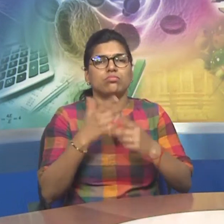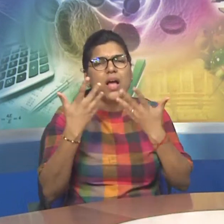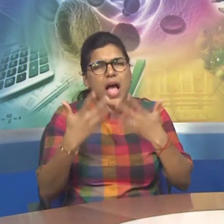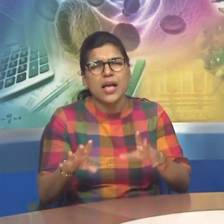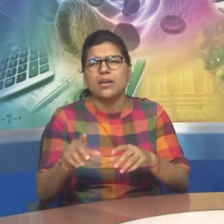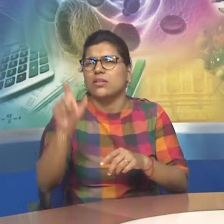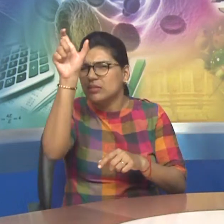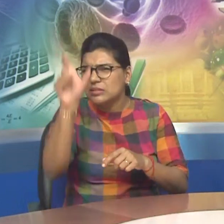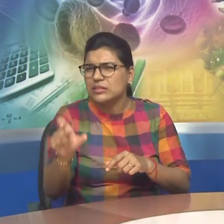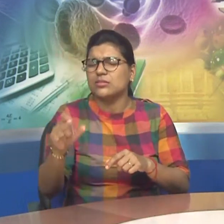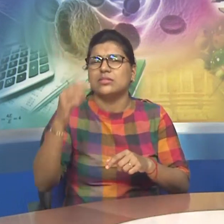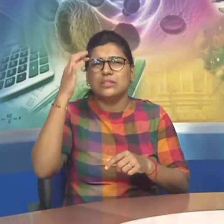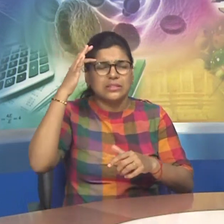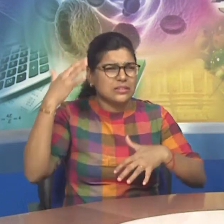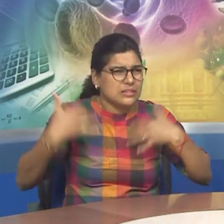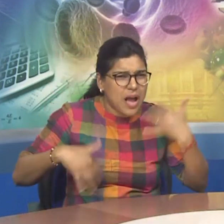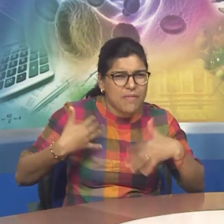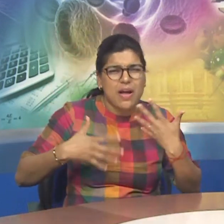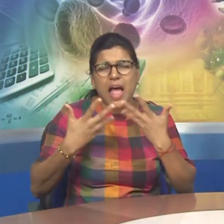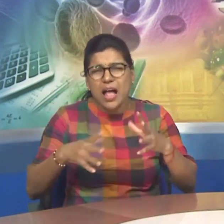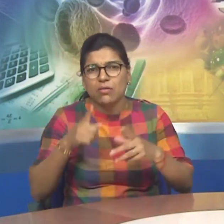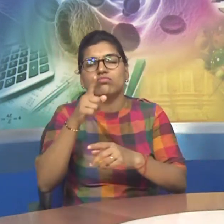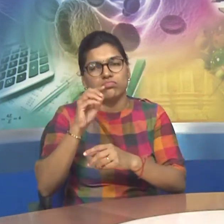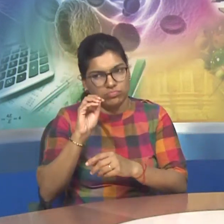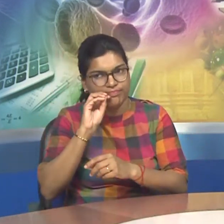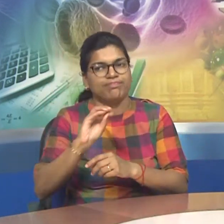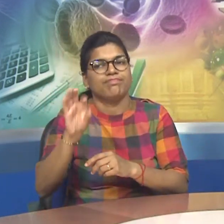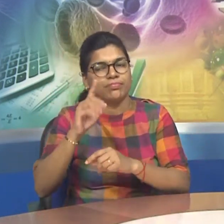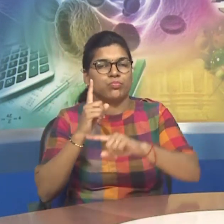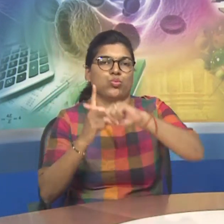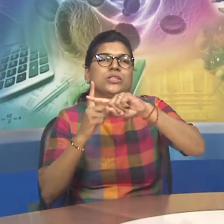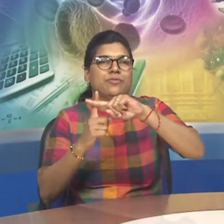These are all the positive statements we should say to ourselves.